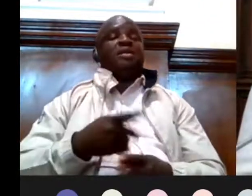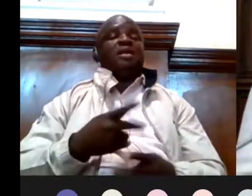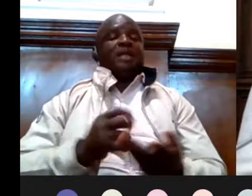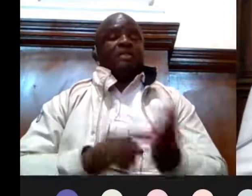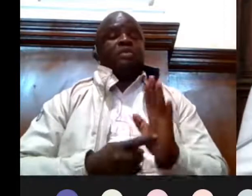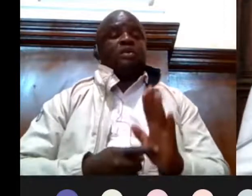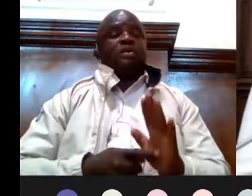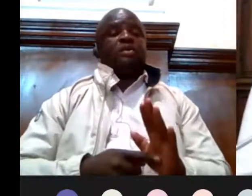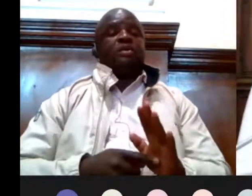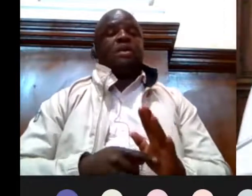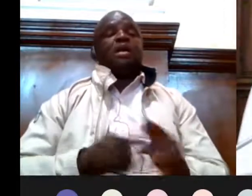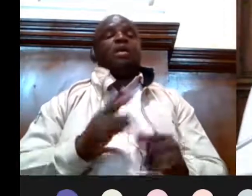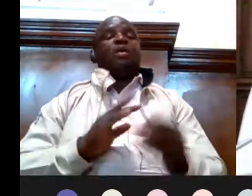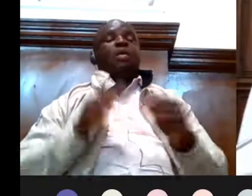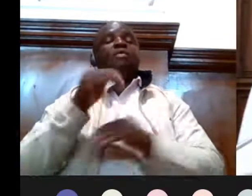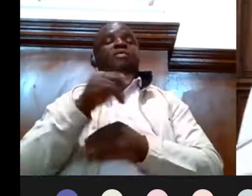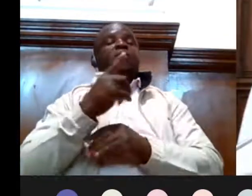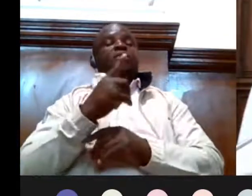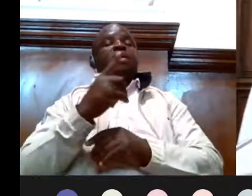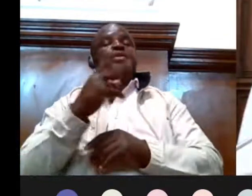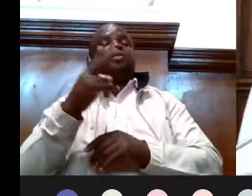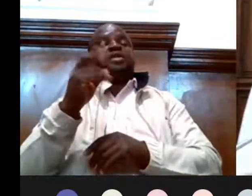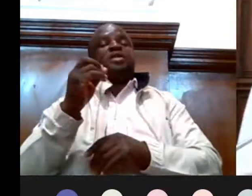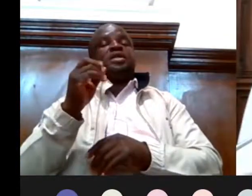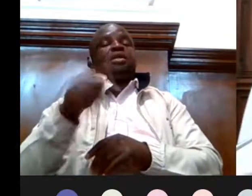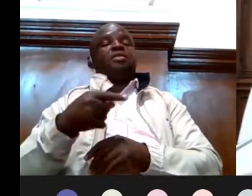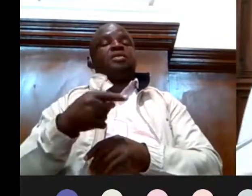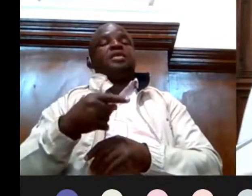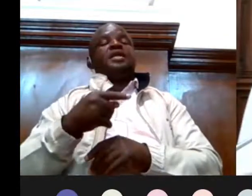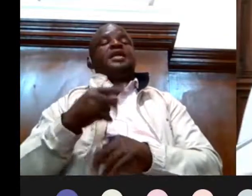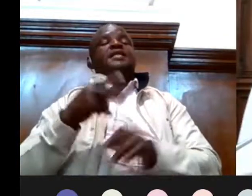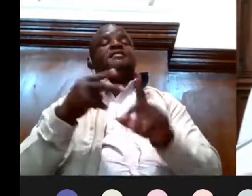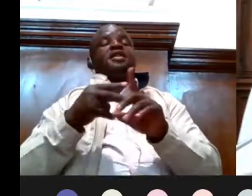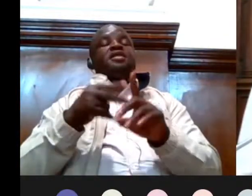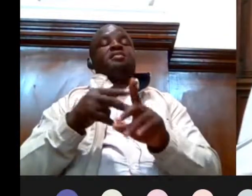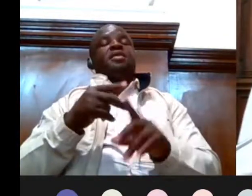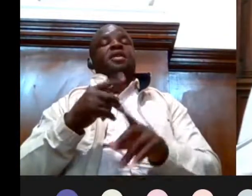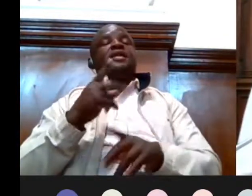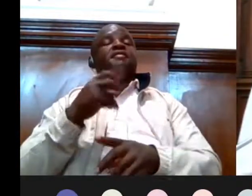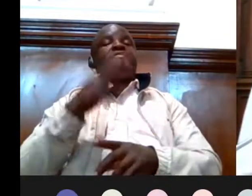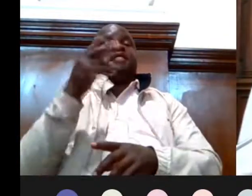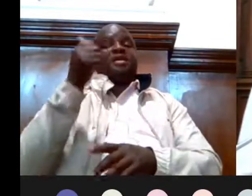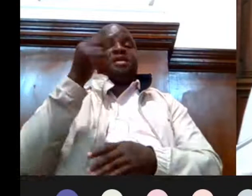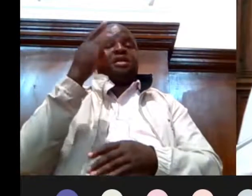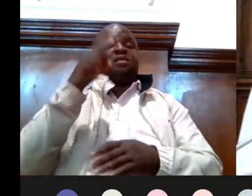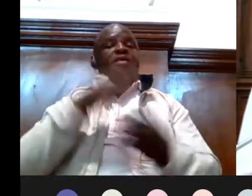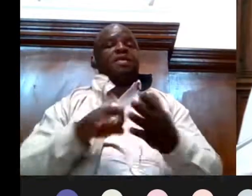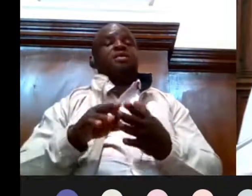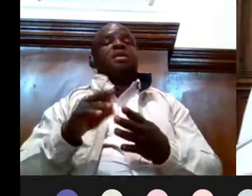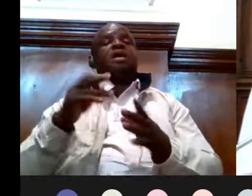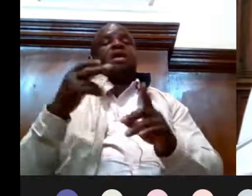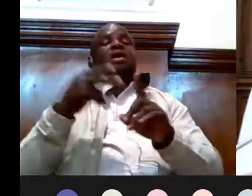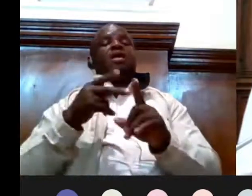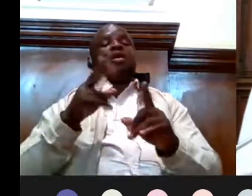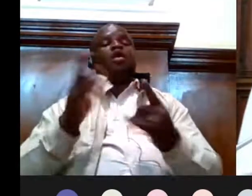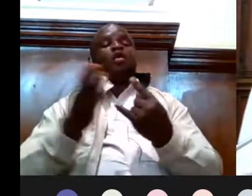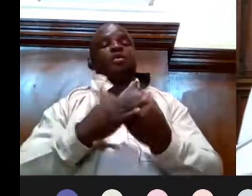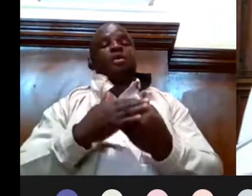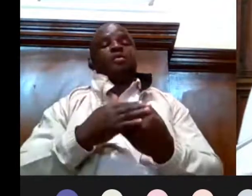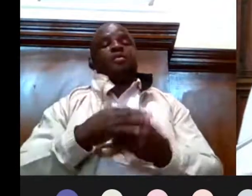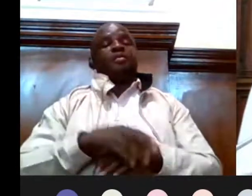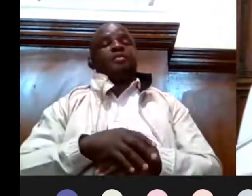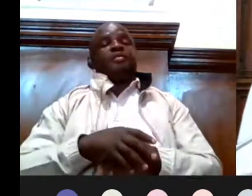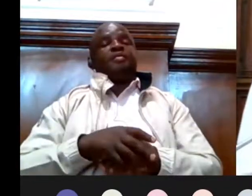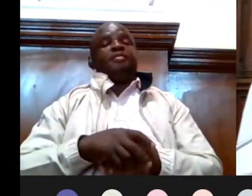Honorable Speaker, more than 120,000 victims in the first 3 weeks of lockdown. It is